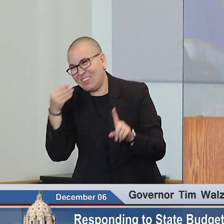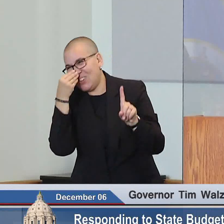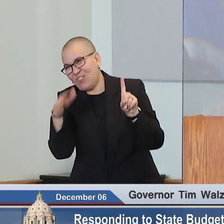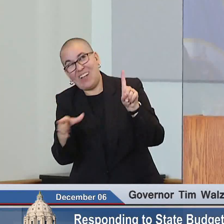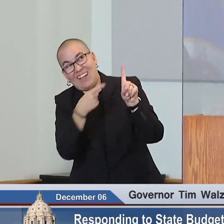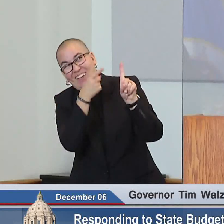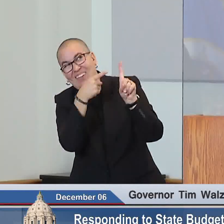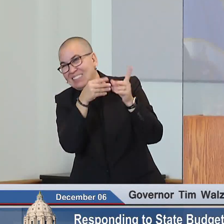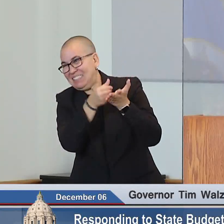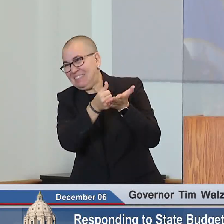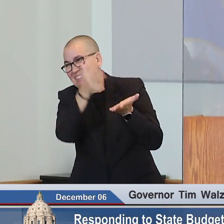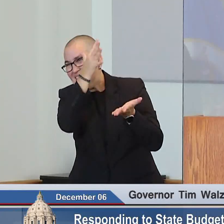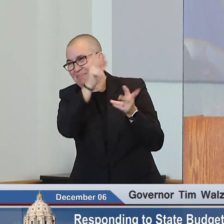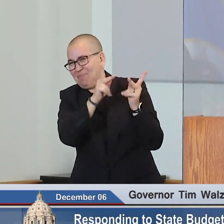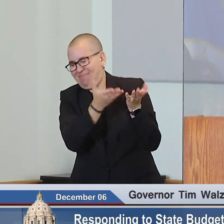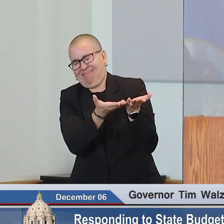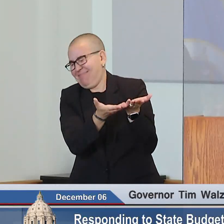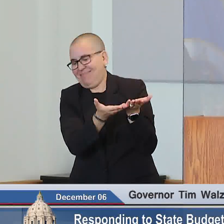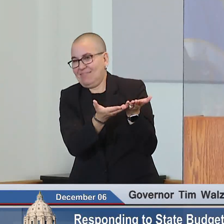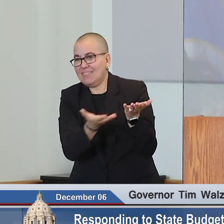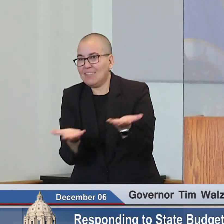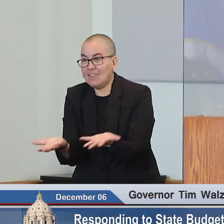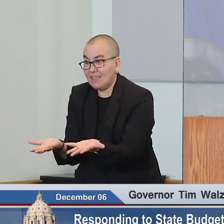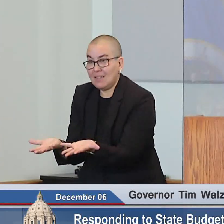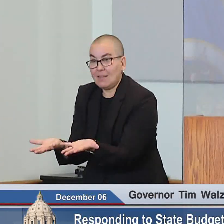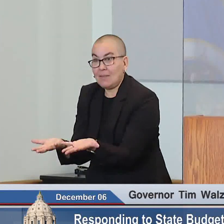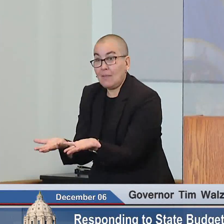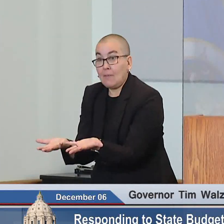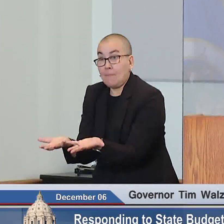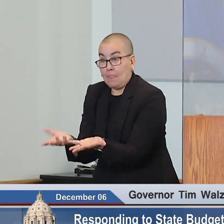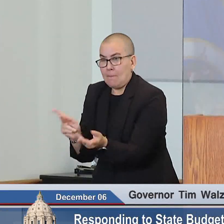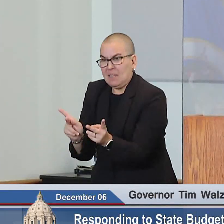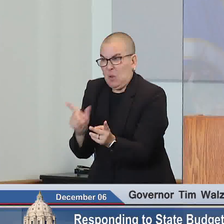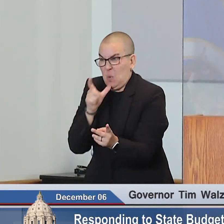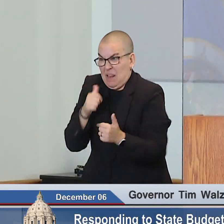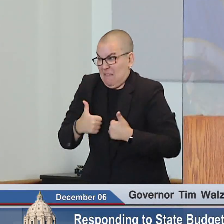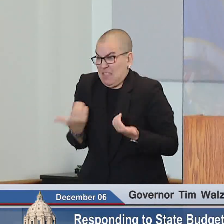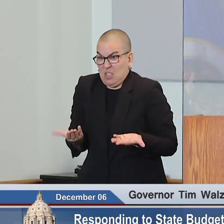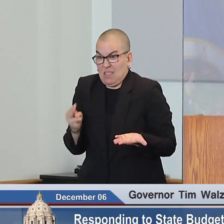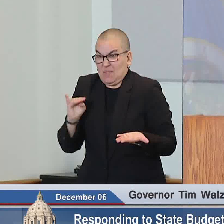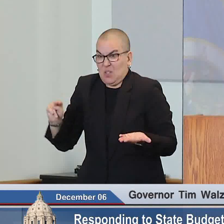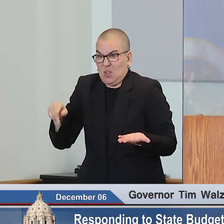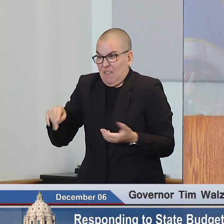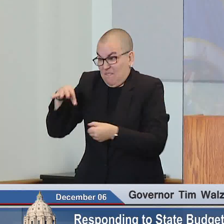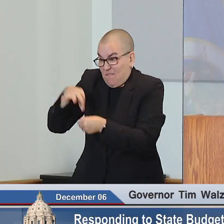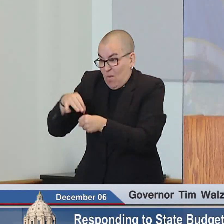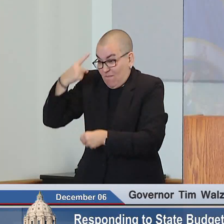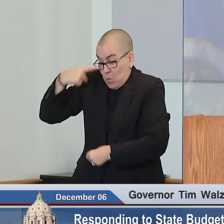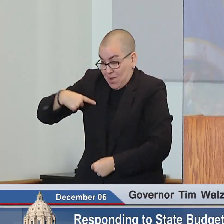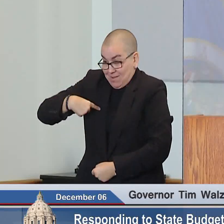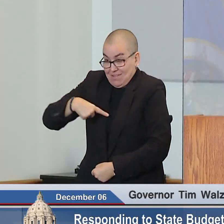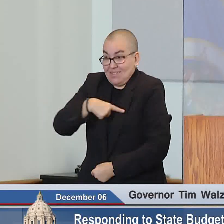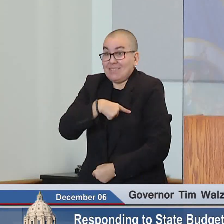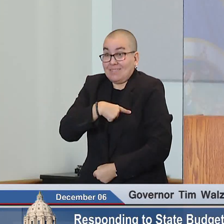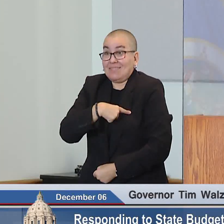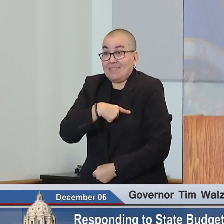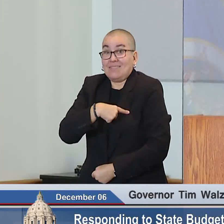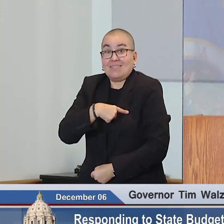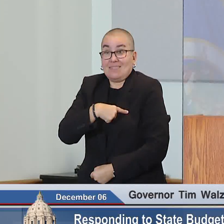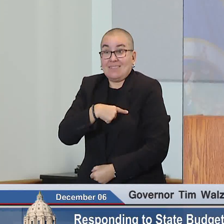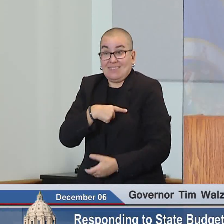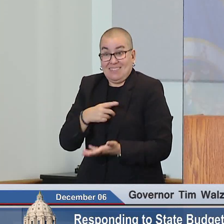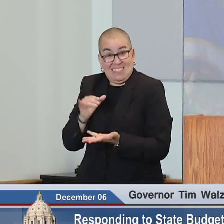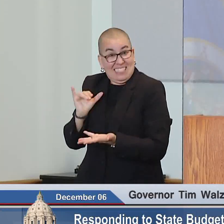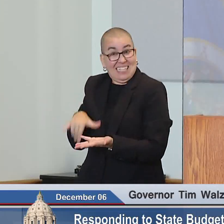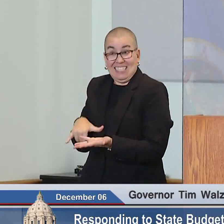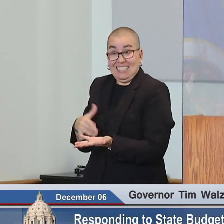ideas that were put in front of Minnesotans, and they chose to go with us on this. So I think when we go into a legislative session, I'm keeping